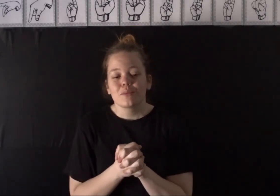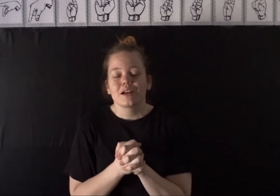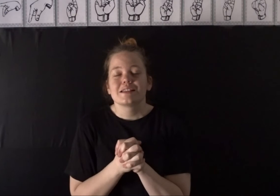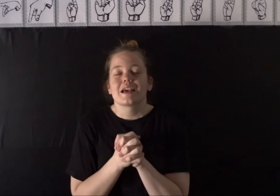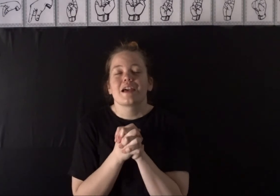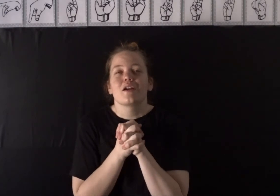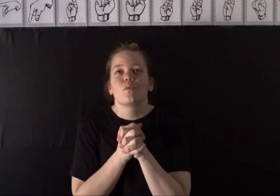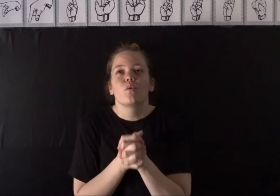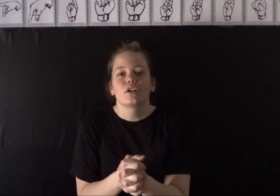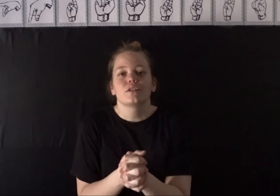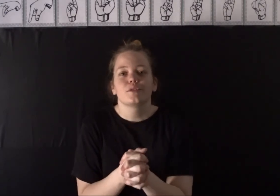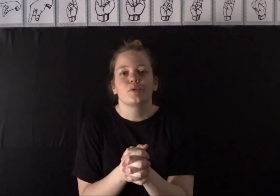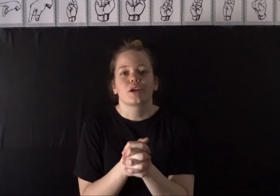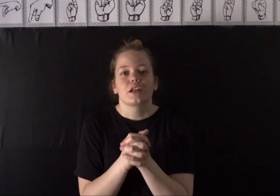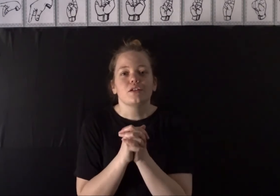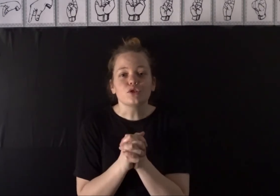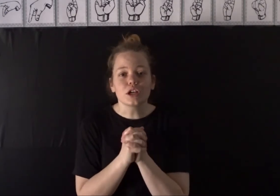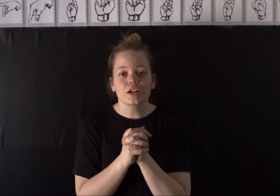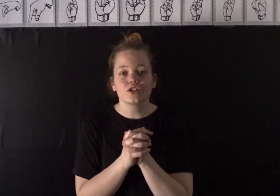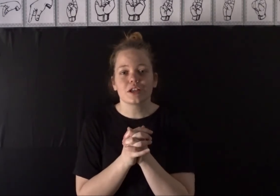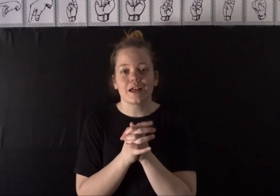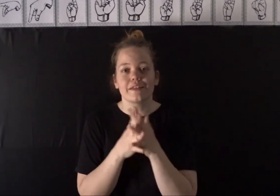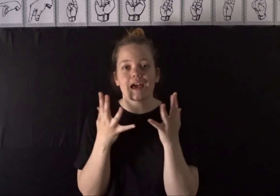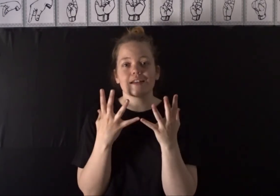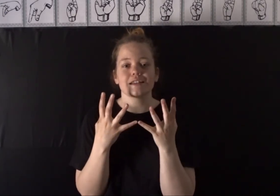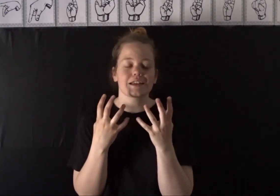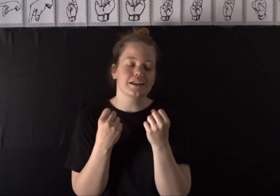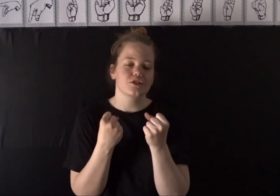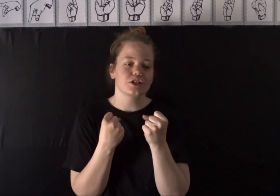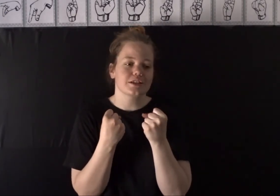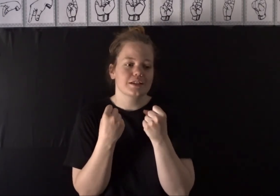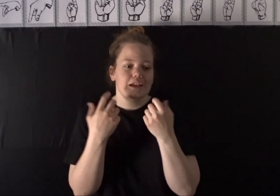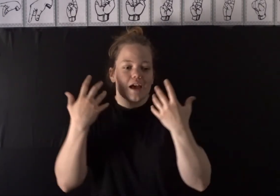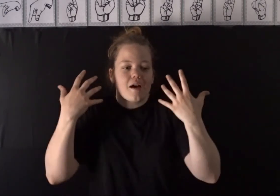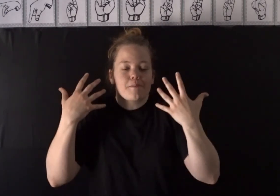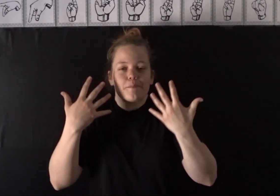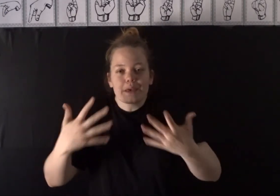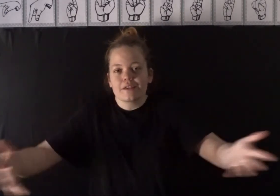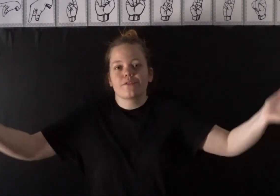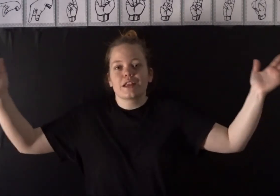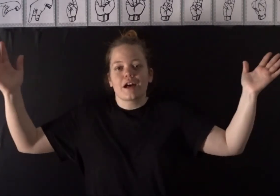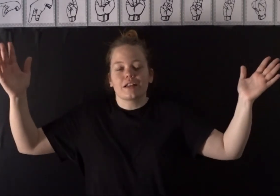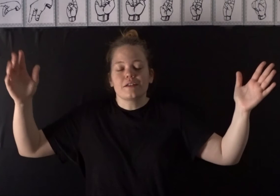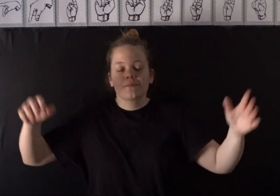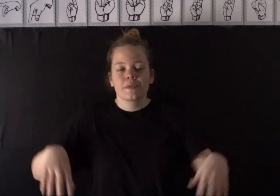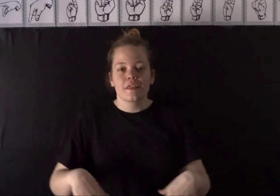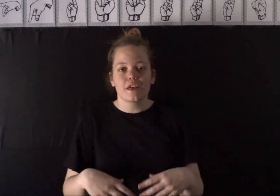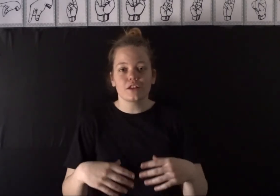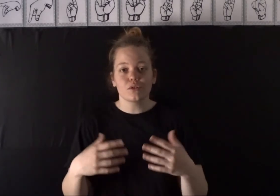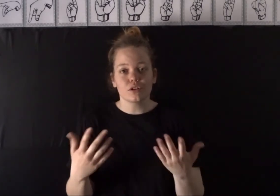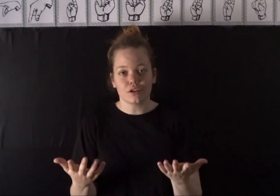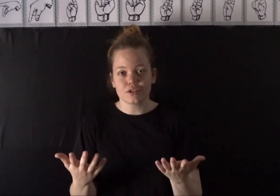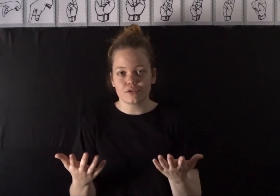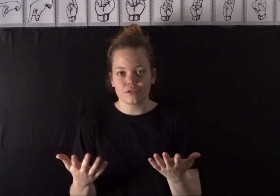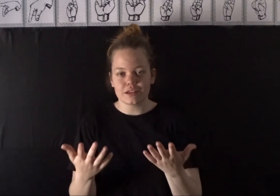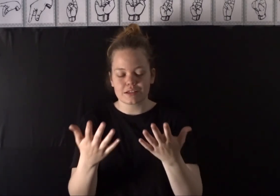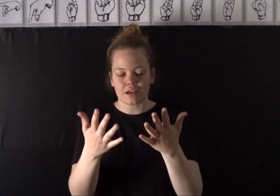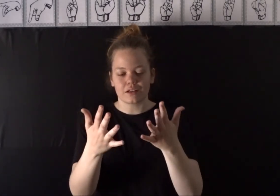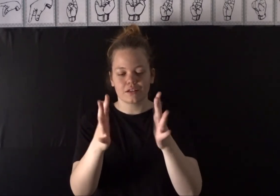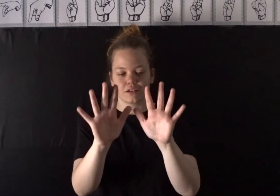was a wonderful book and you cherished it and the ending is just a big finale, then you could also do this sign. So